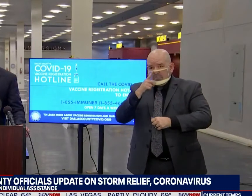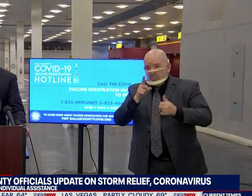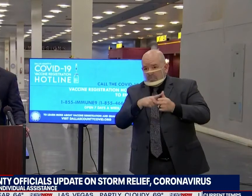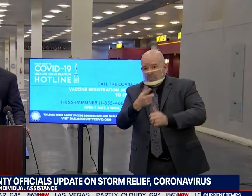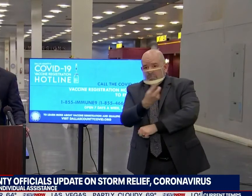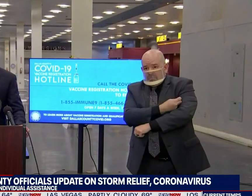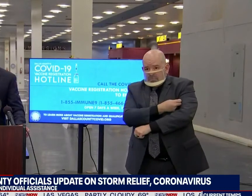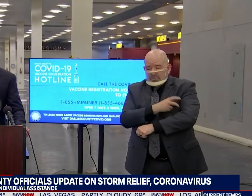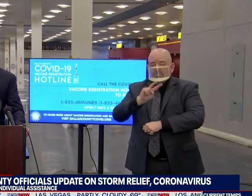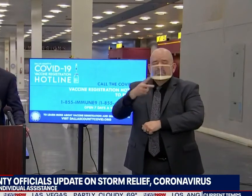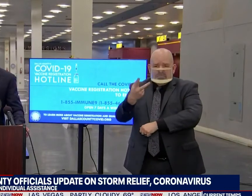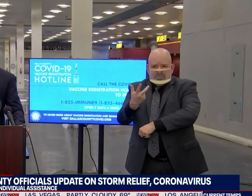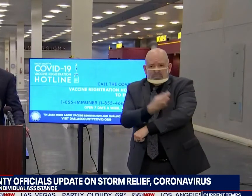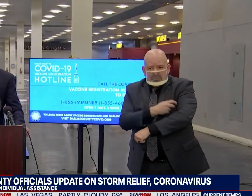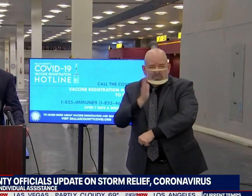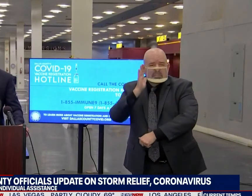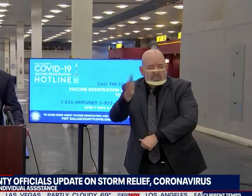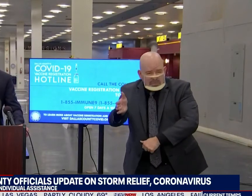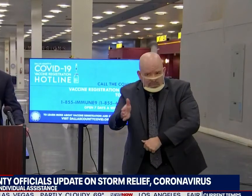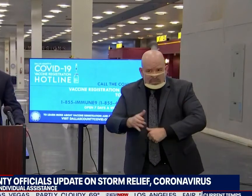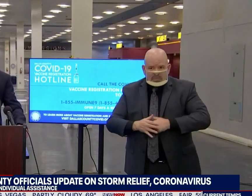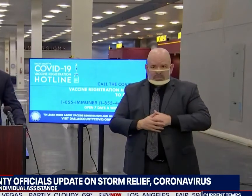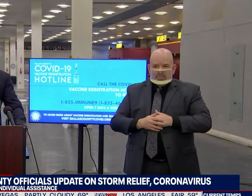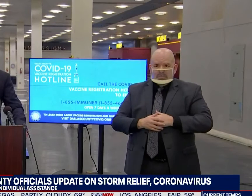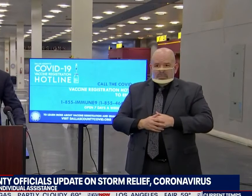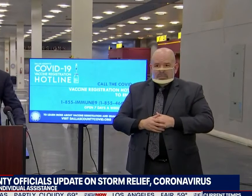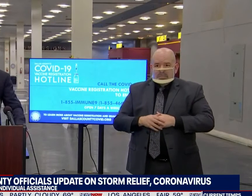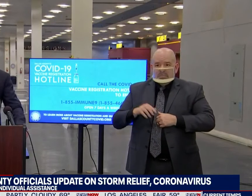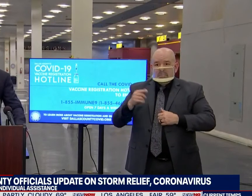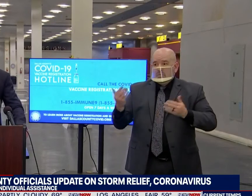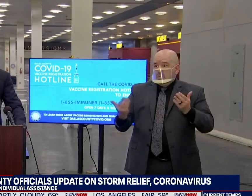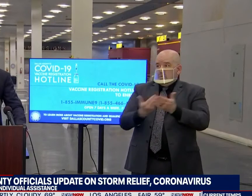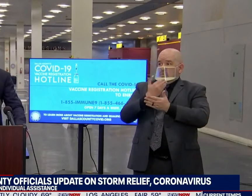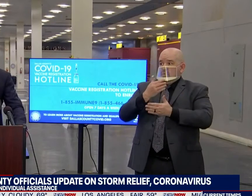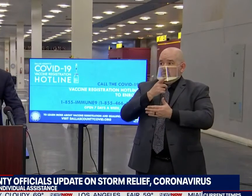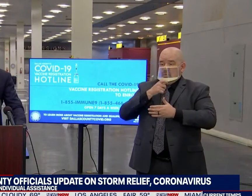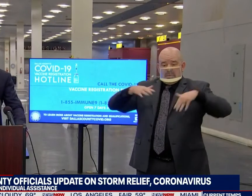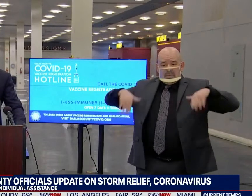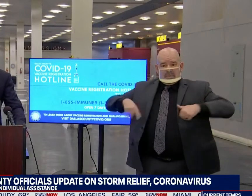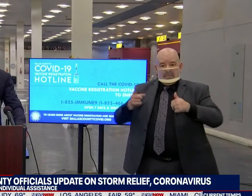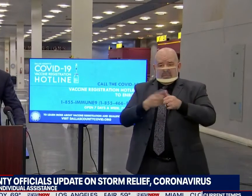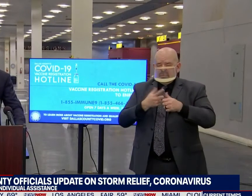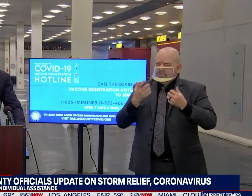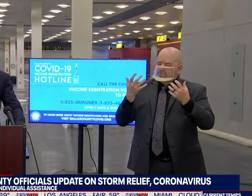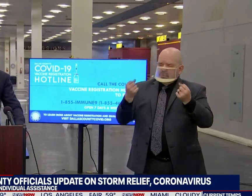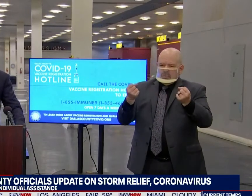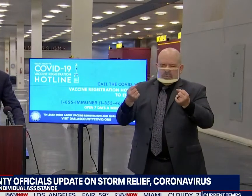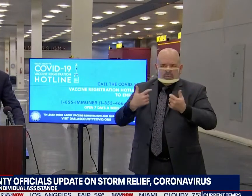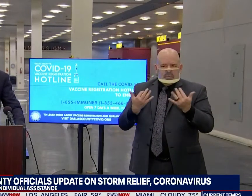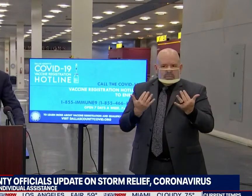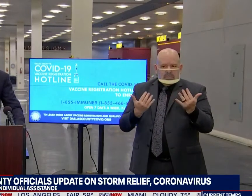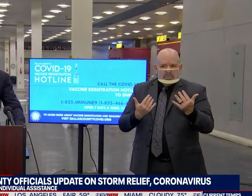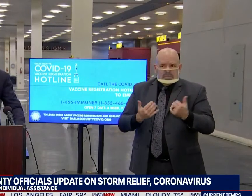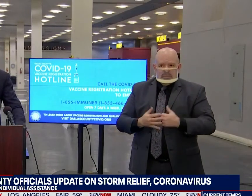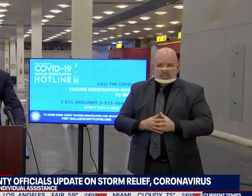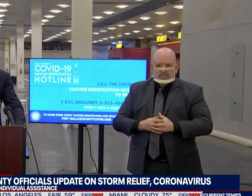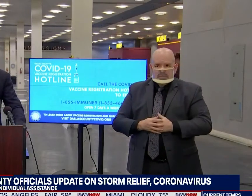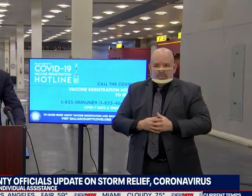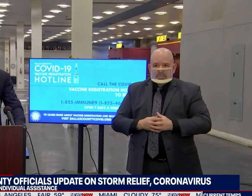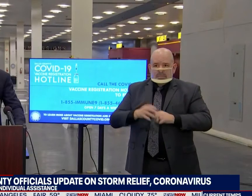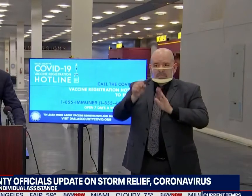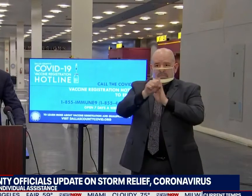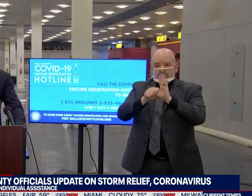will receive a second dose. Um they have not said they'll restore the first doses that they're cutting, but they have said they would get us